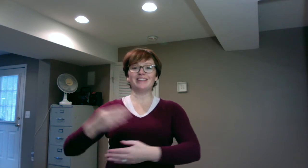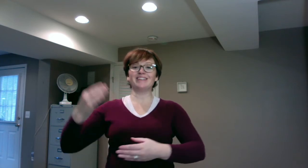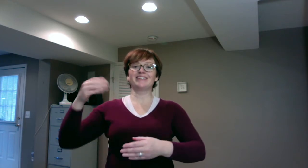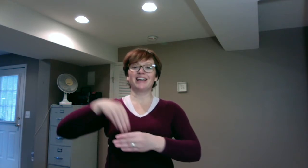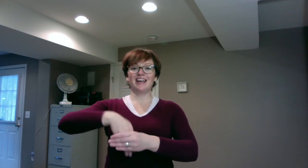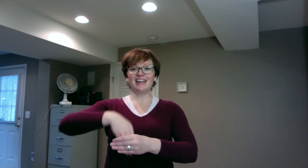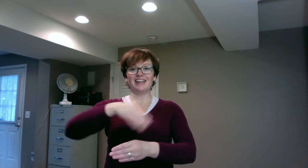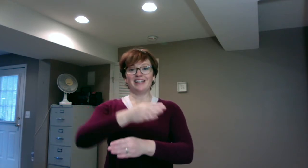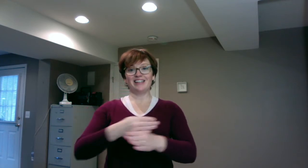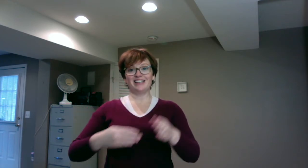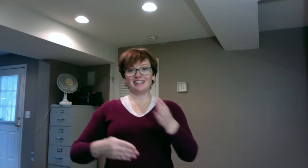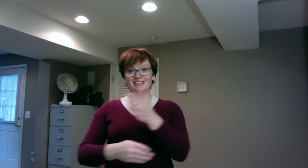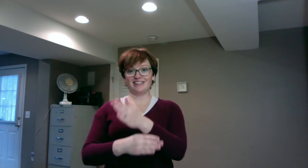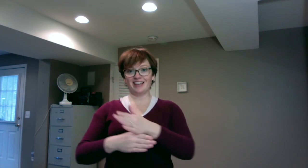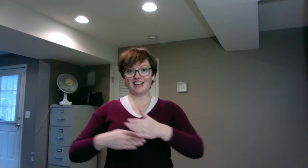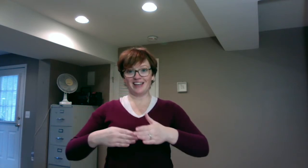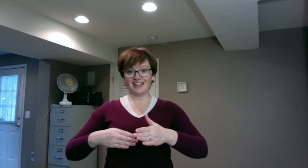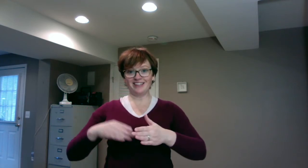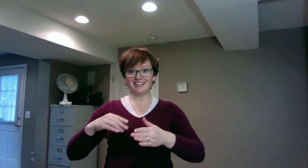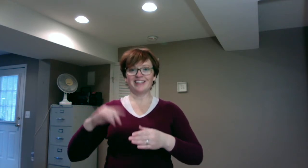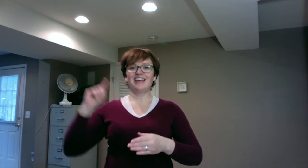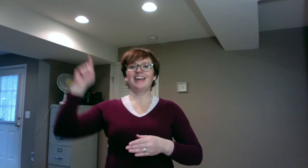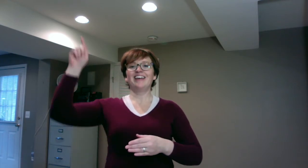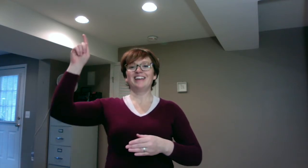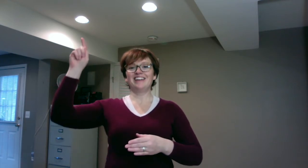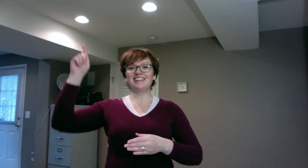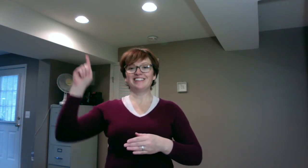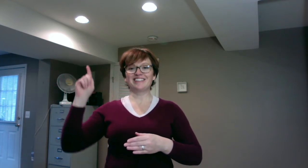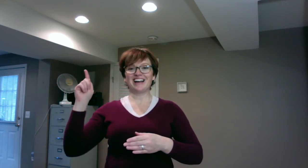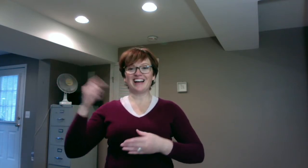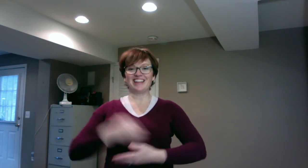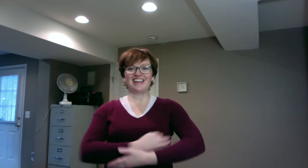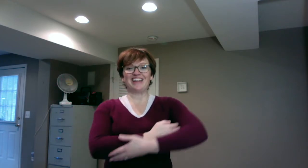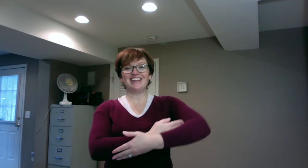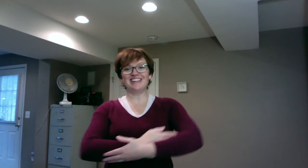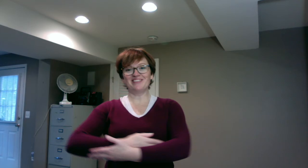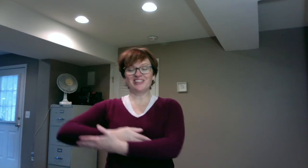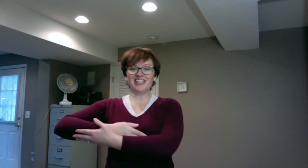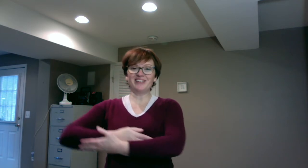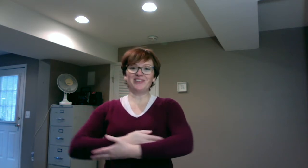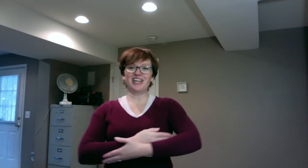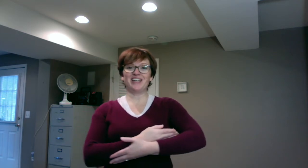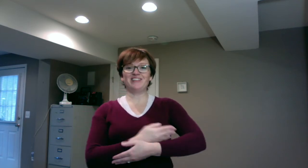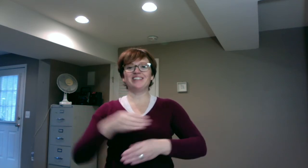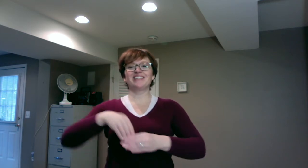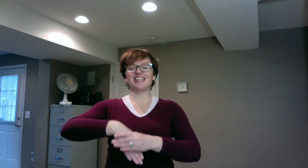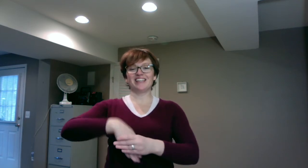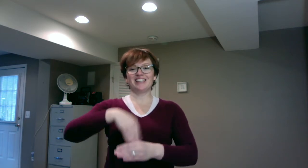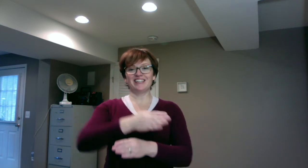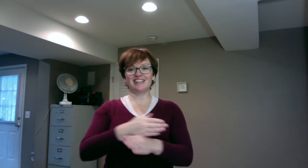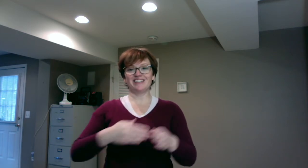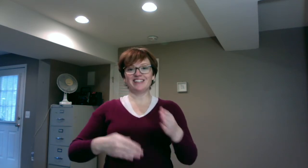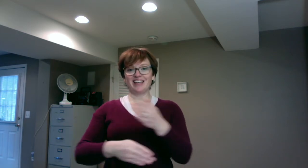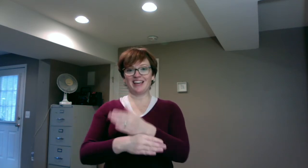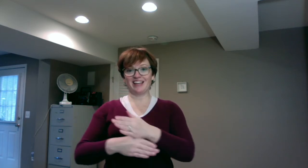babies in his hands. He's got the itty bitty babies in his